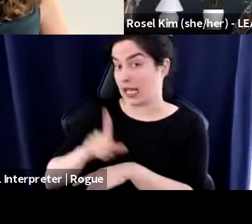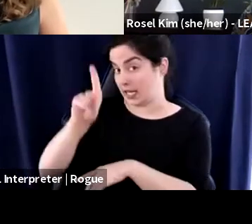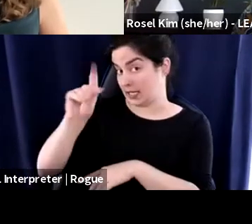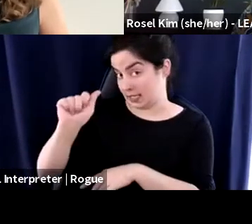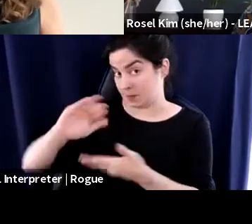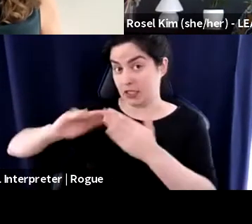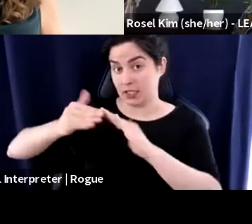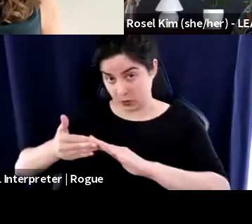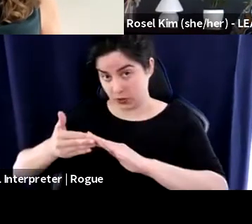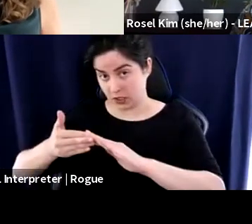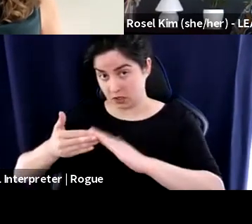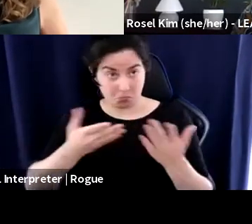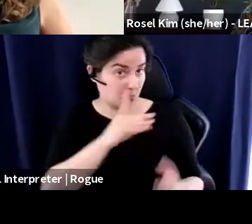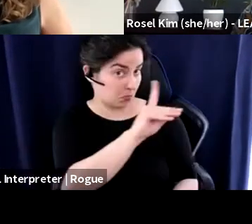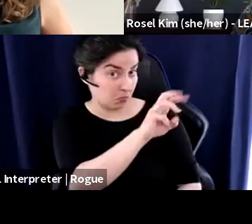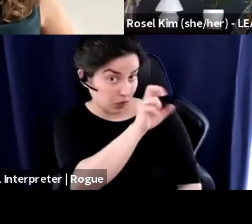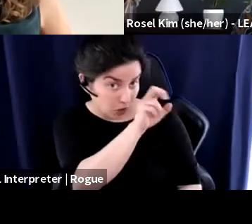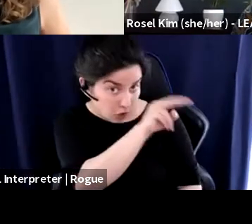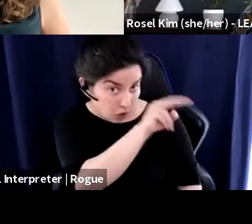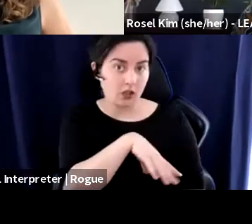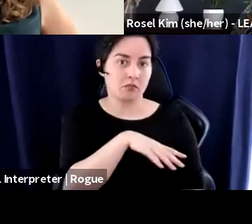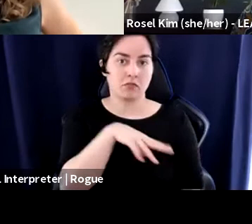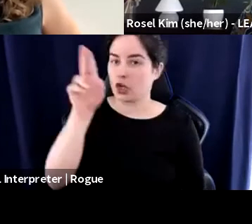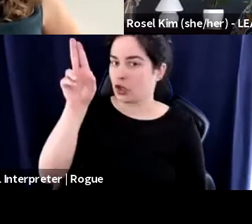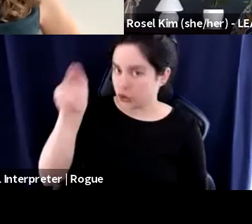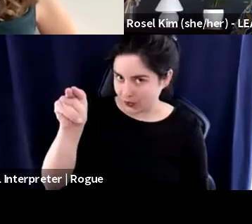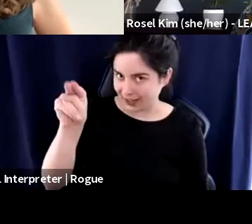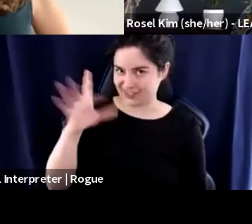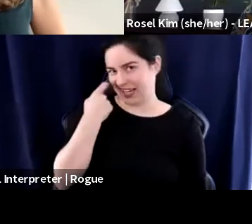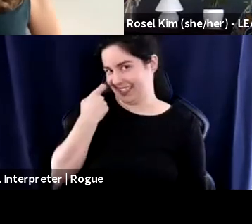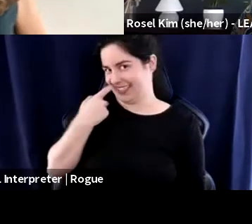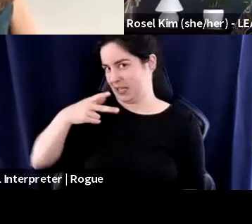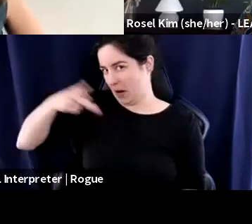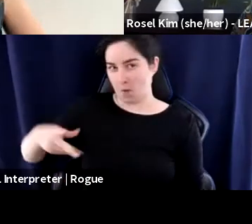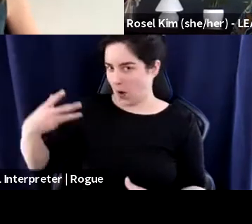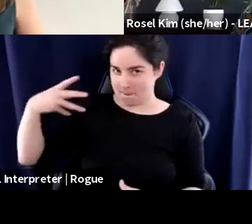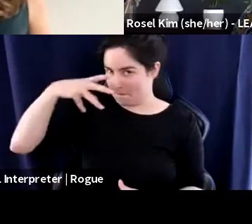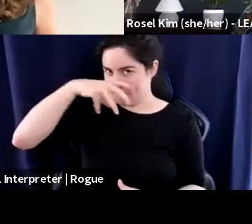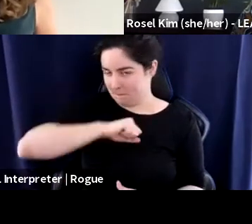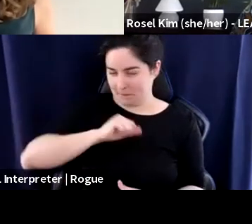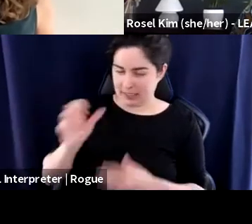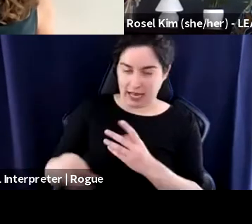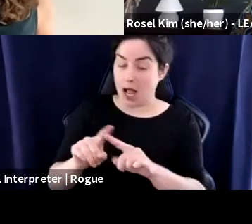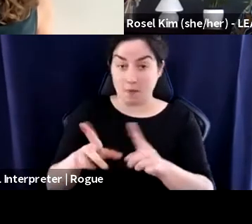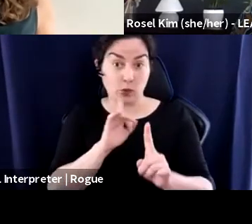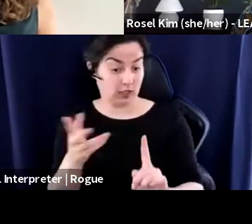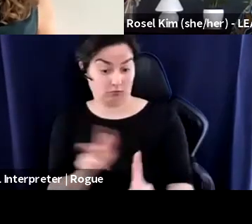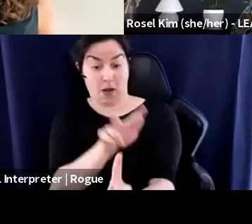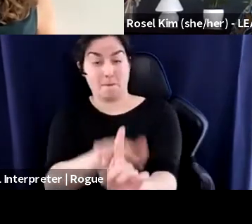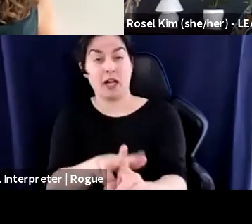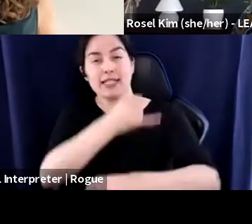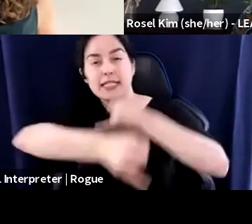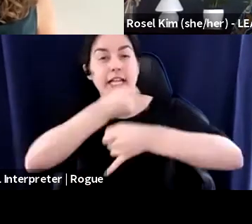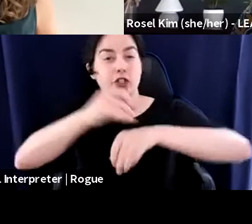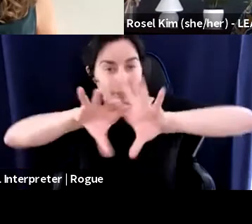including Dawn at the United Nations, because I think that's a really important, critical international space